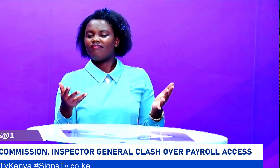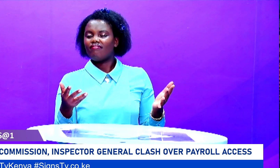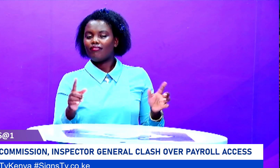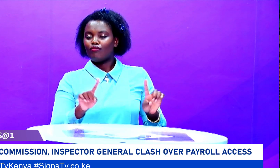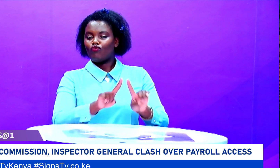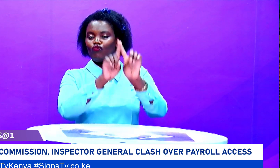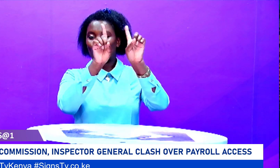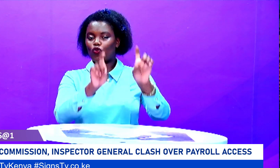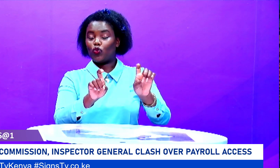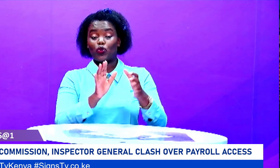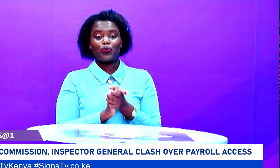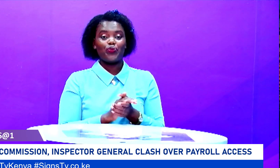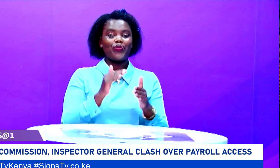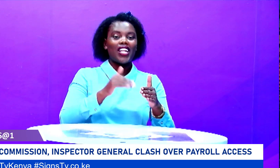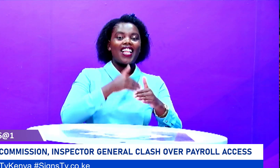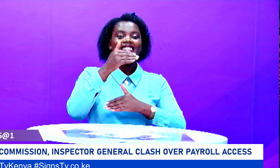access. That raises a question.